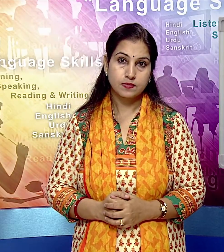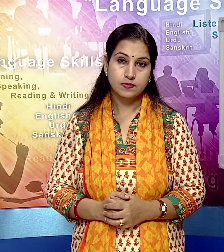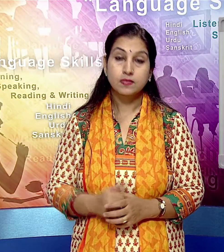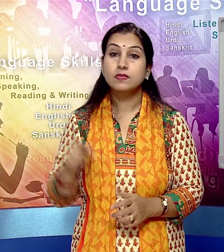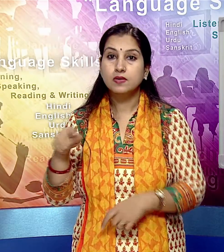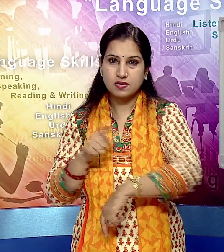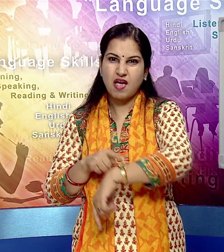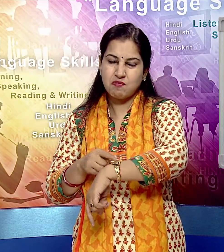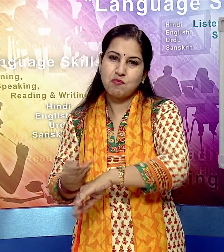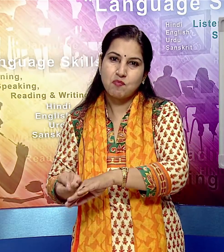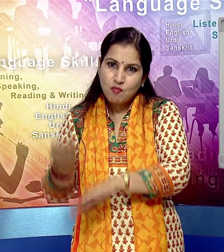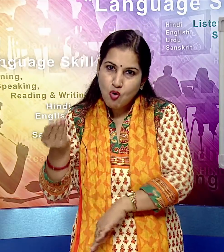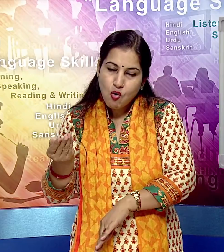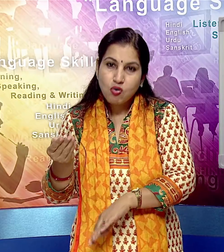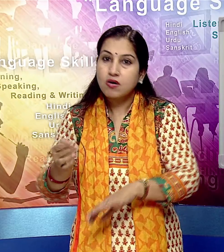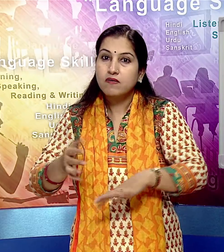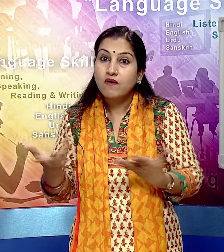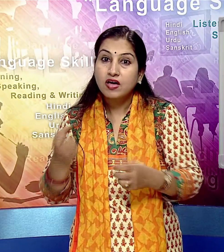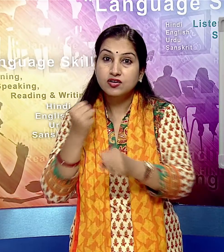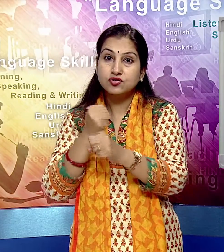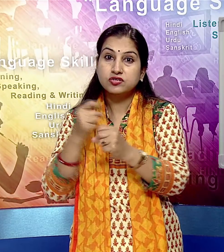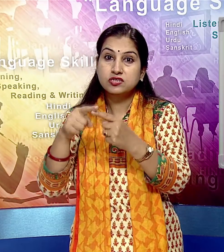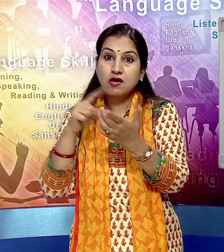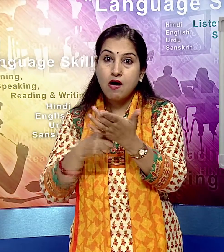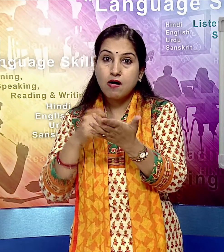more time needed for gets germinated seeds,